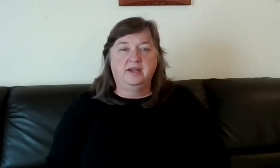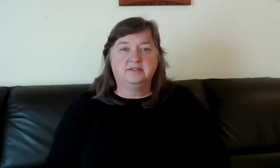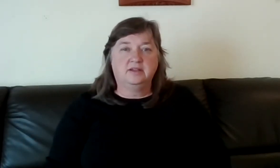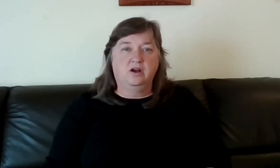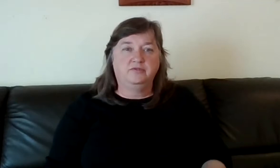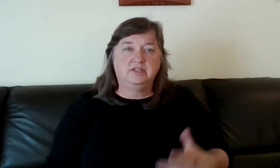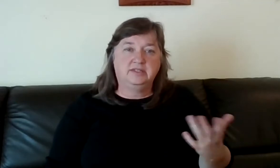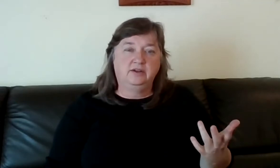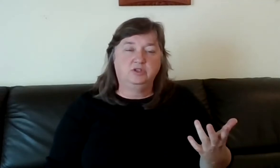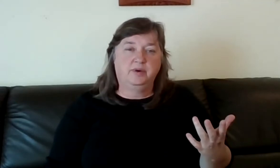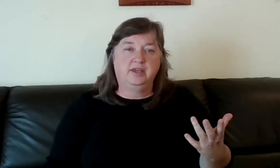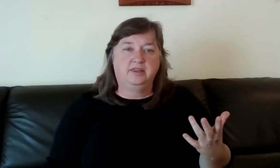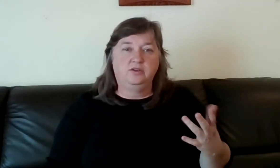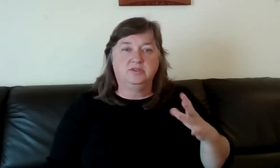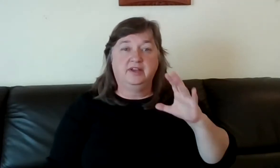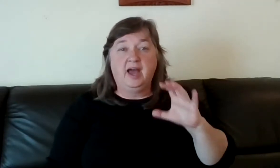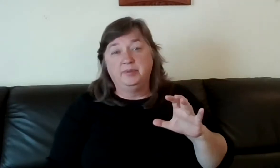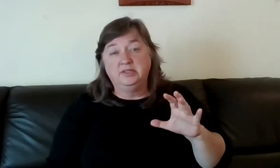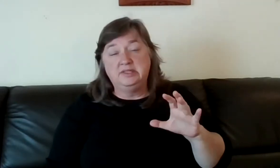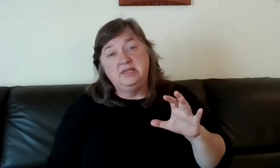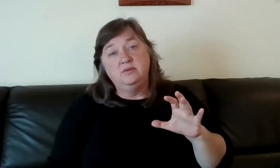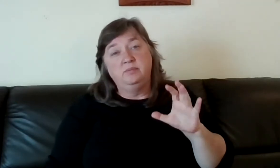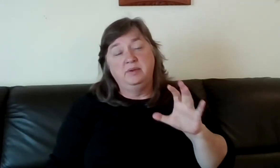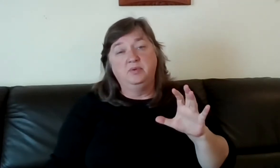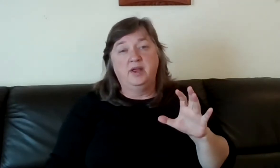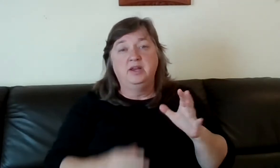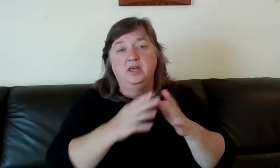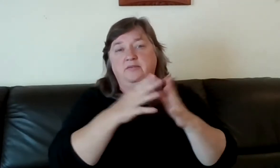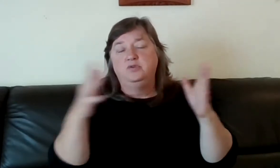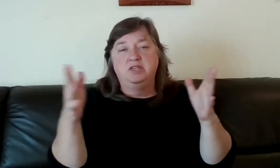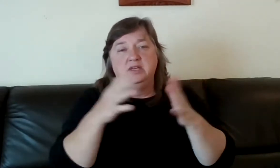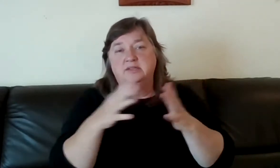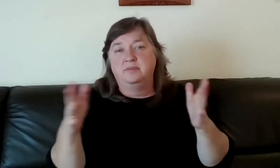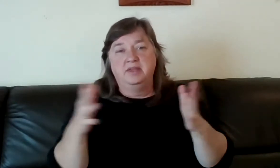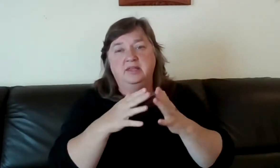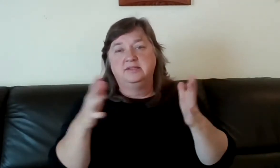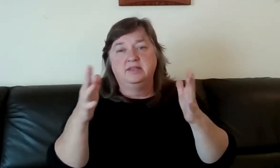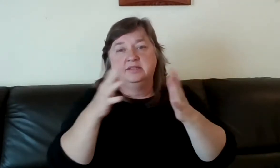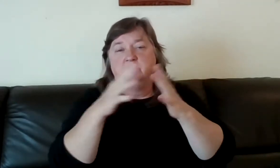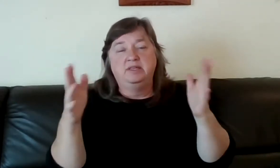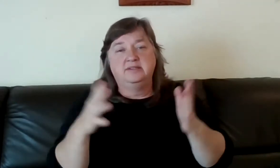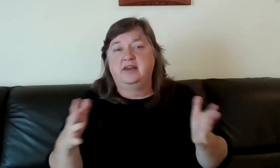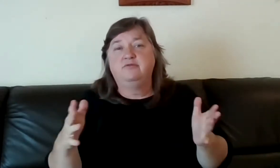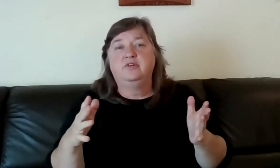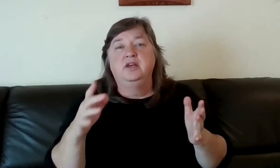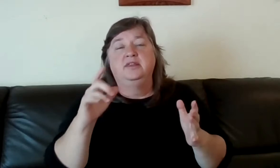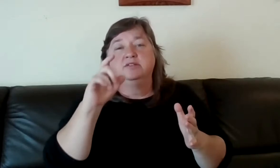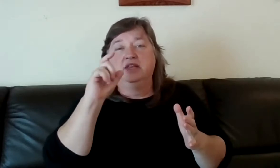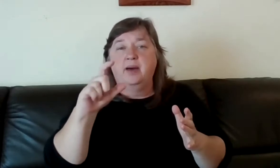that's often distinguished by the use of a capital D. When people write, if you see something that says somebody is deaf and there's a capital